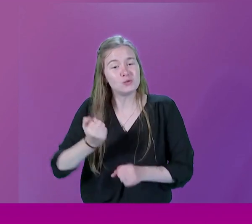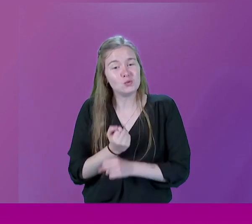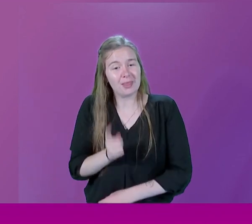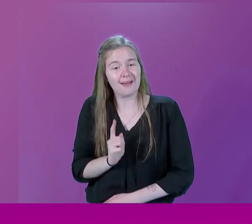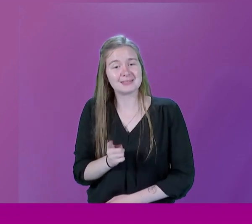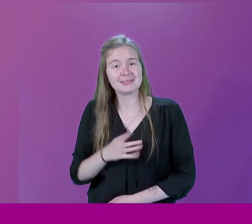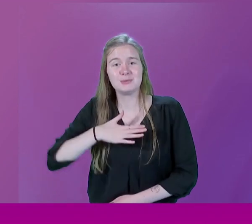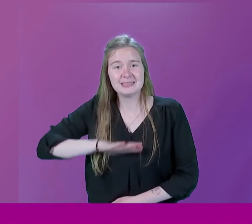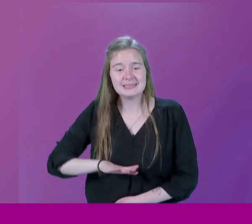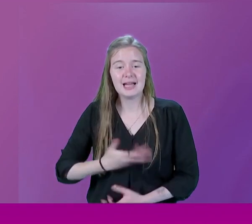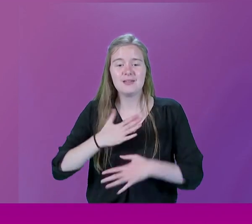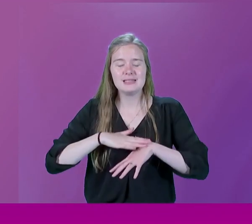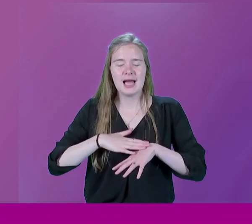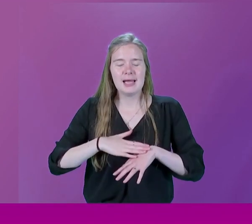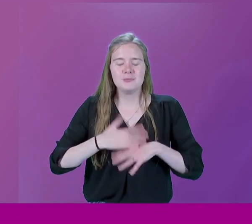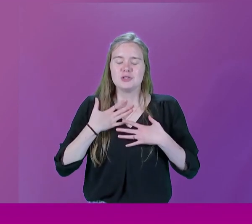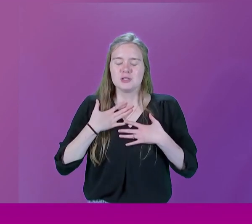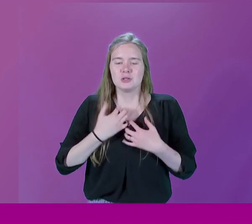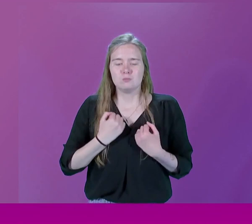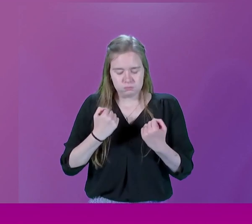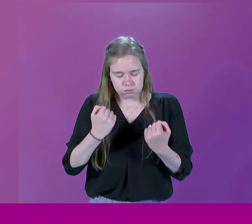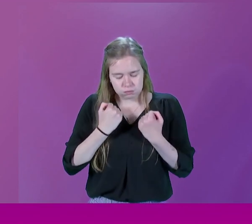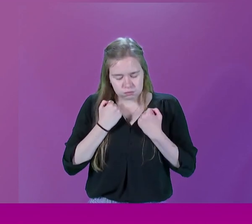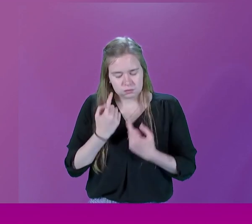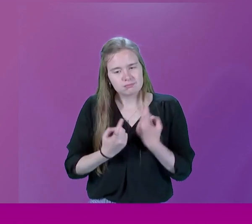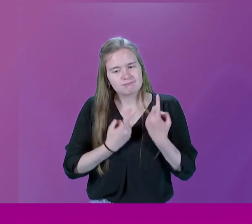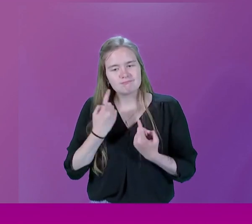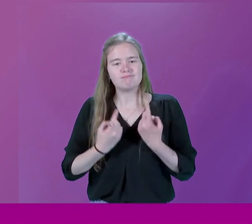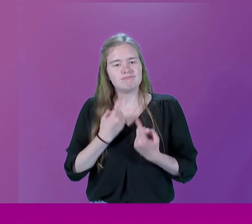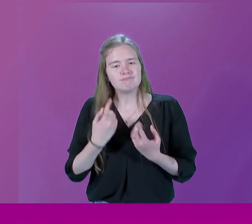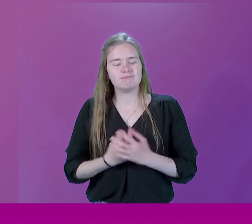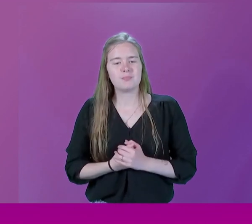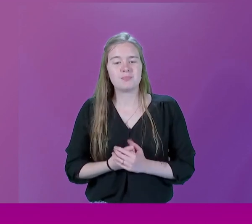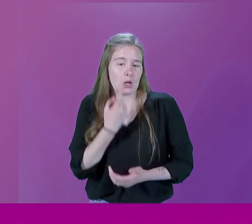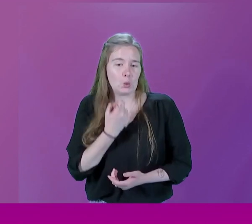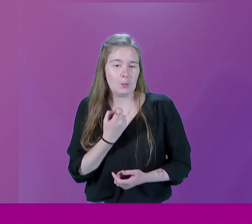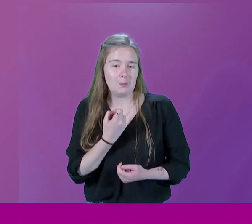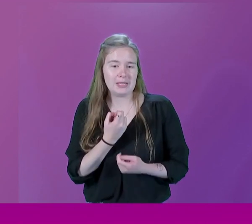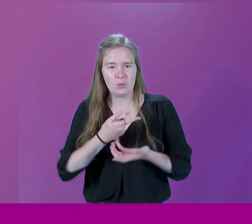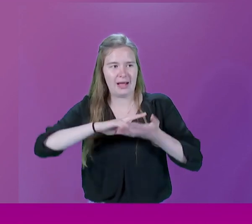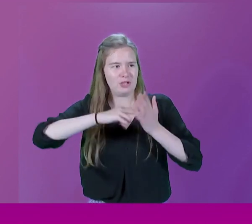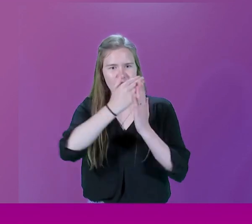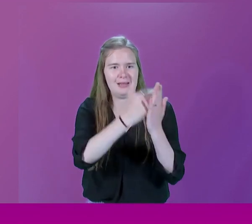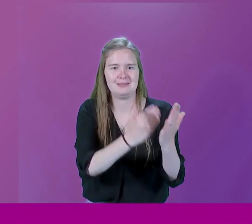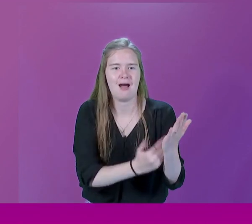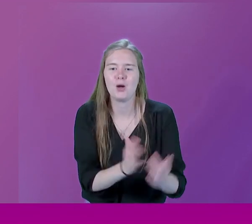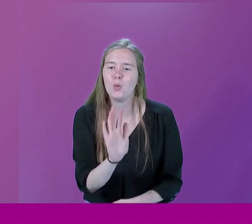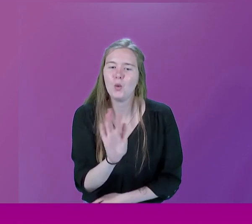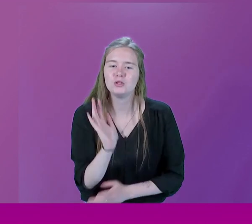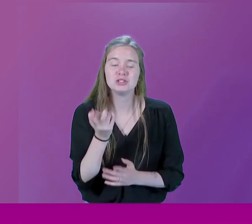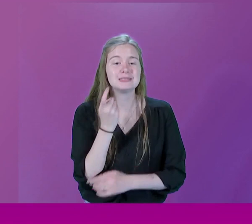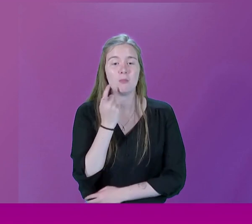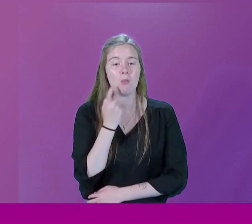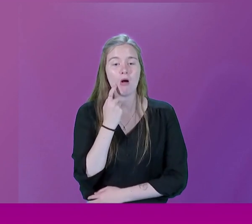really is, just to have that moment of listening to yourself. Now, it might be that, you know, you don't have an agenda or anything like that. It's just